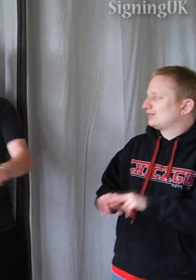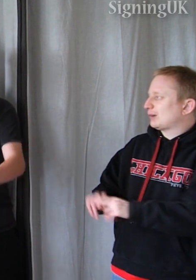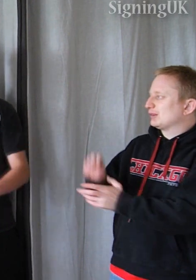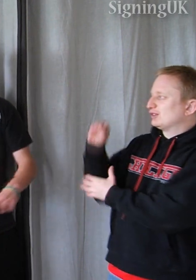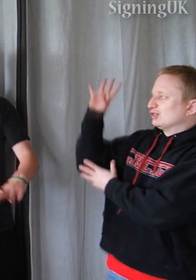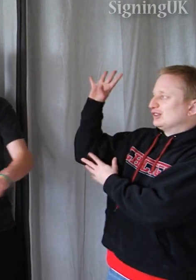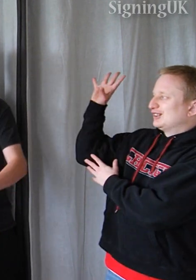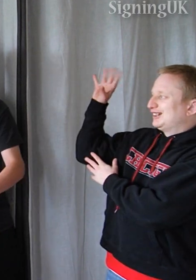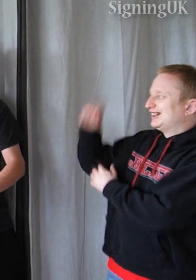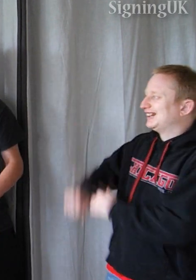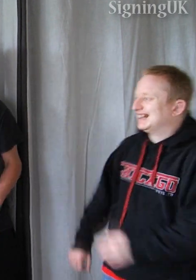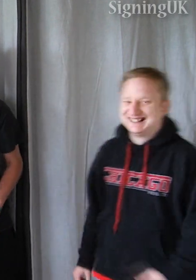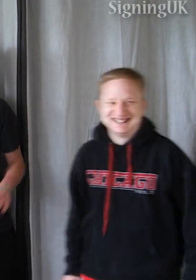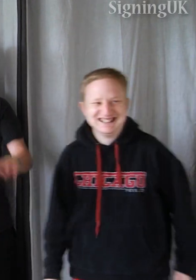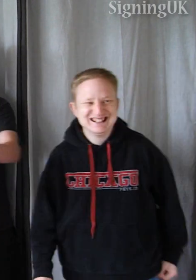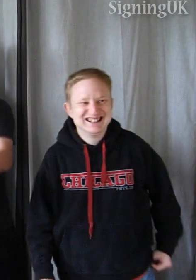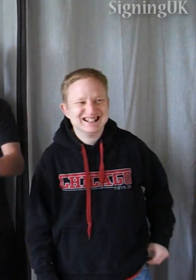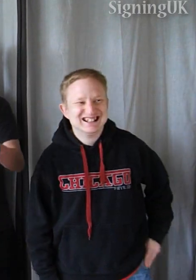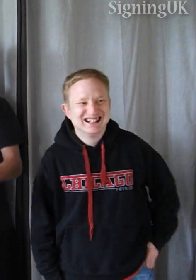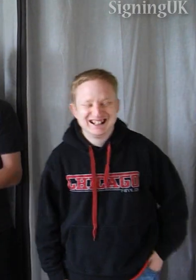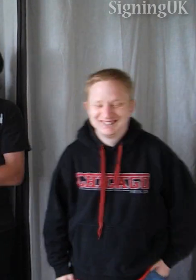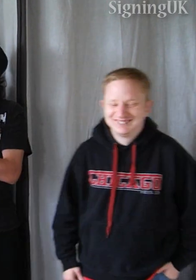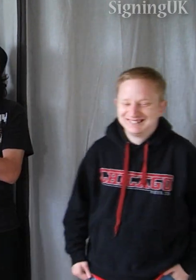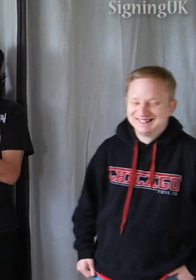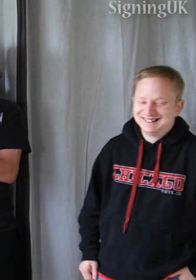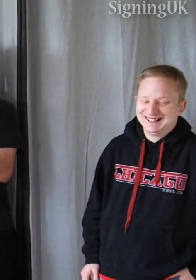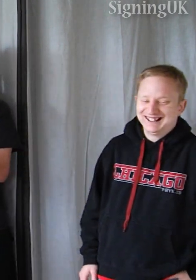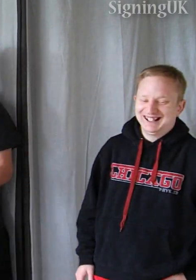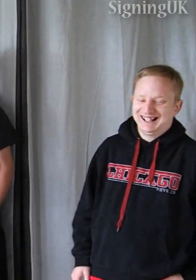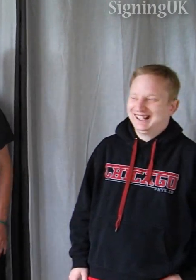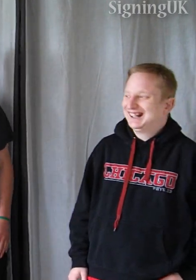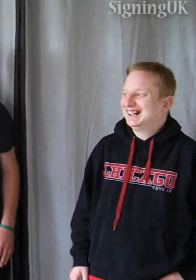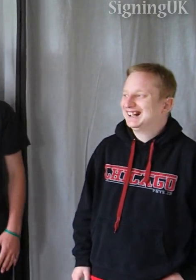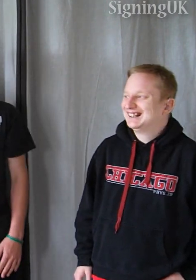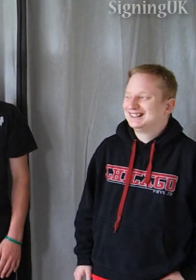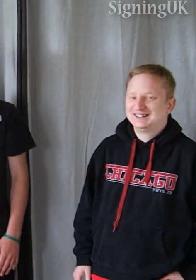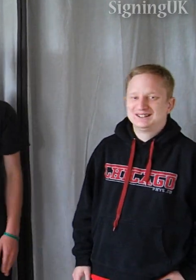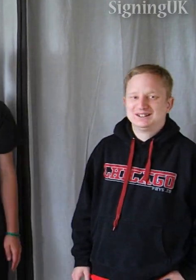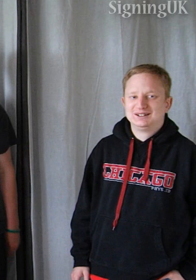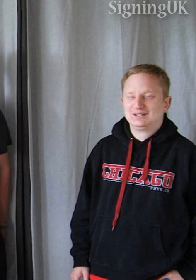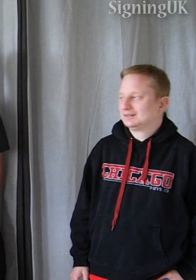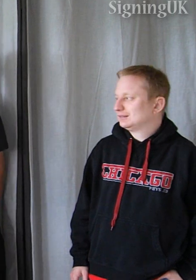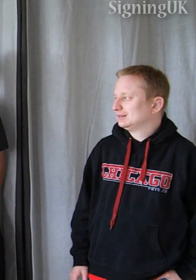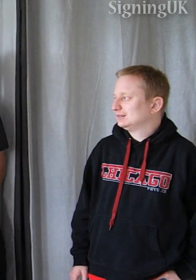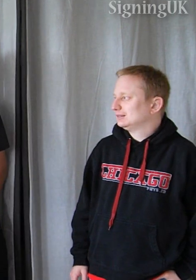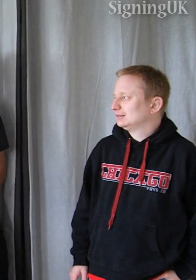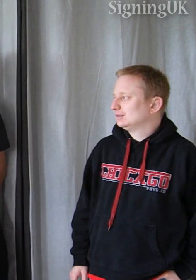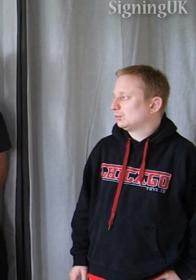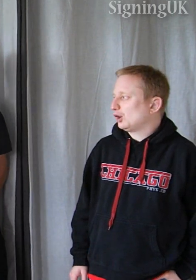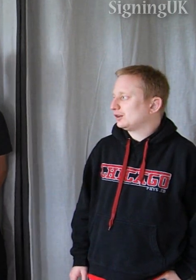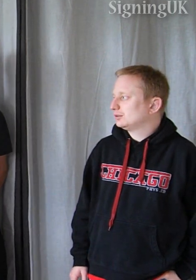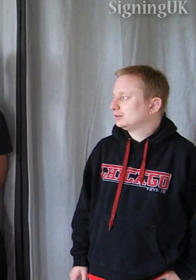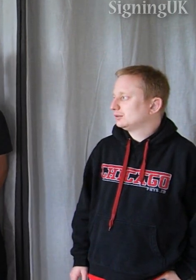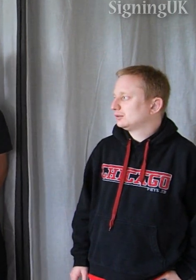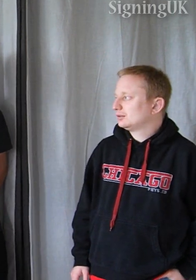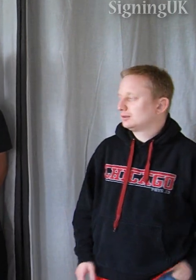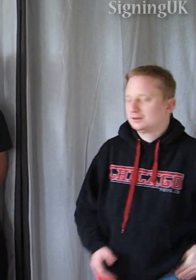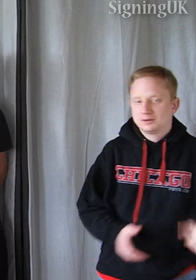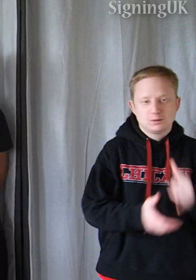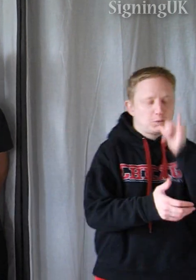Family tree. Family tree. Dean, what's Y in sign language? Why? Why?